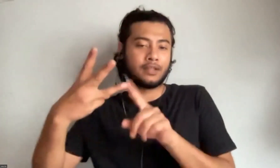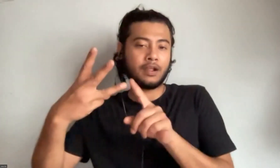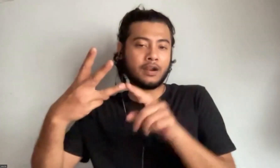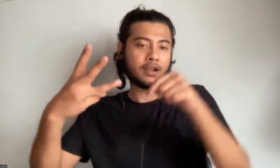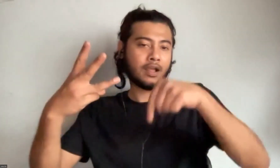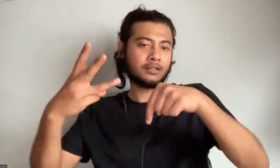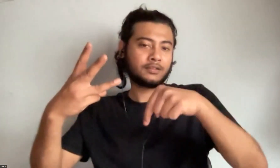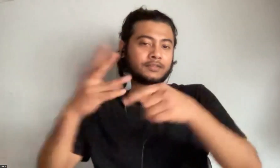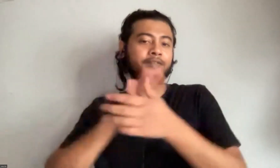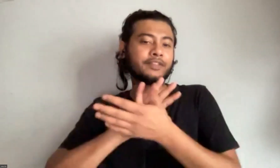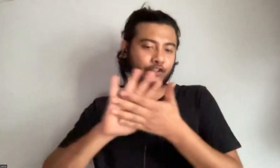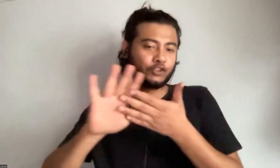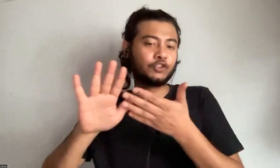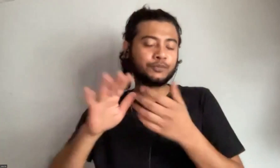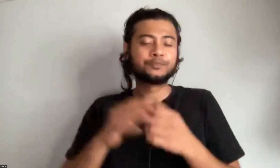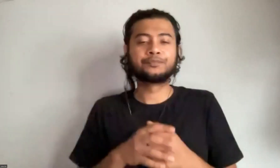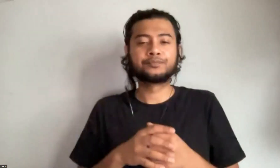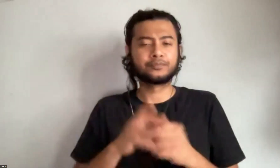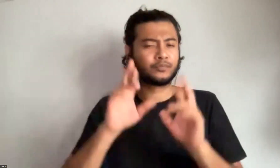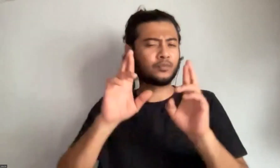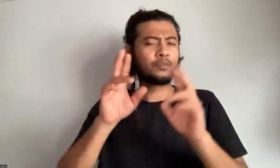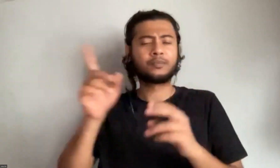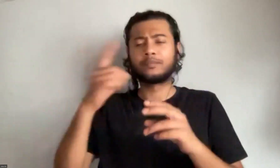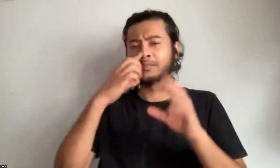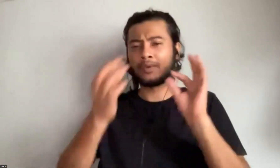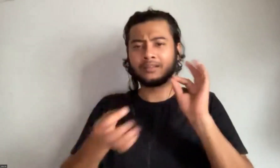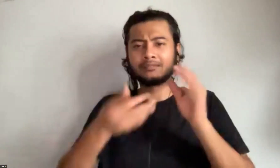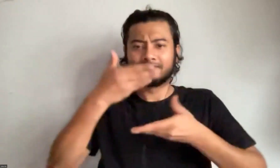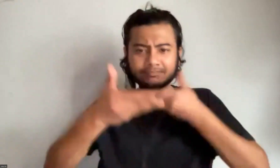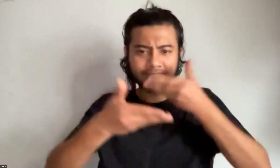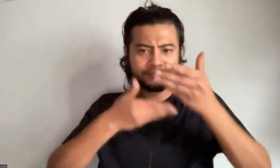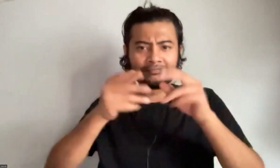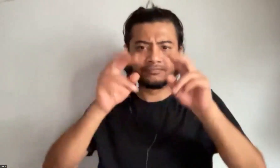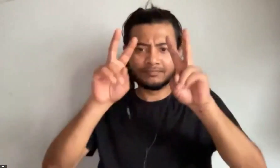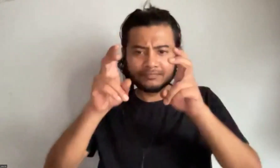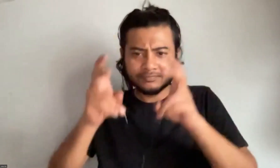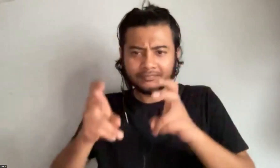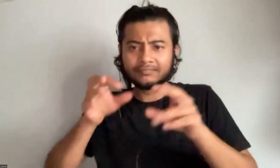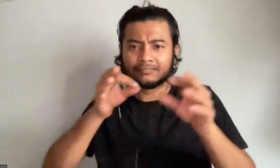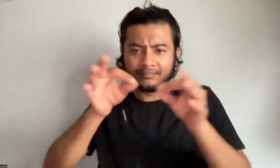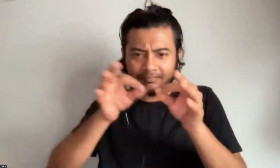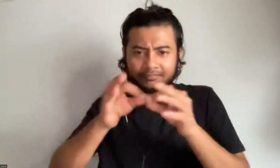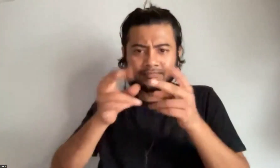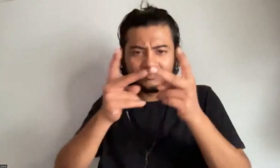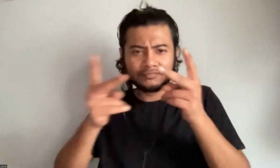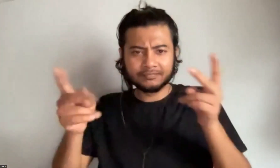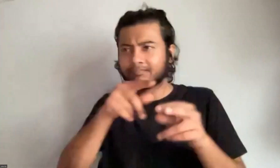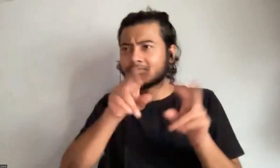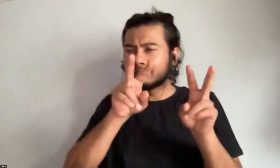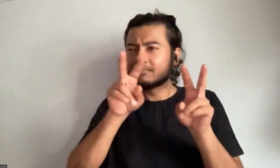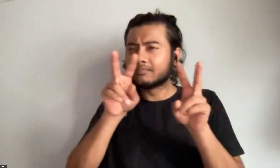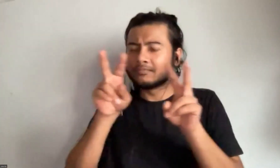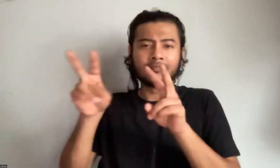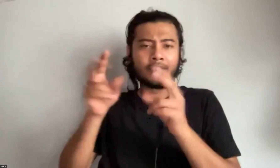any difficulty, please watch the recording again. Maybe probably tonight or early morning tomorrow. It will be uploaded on